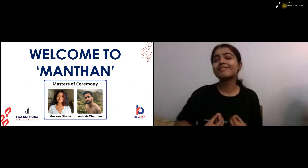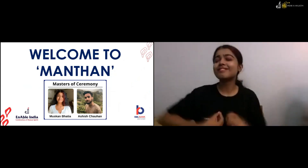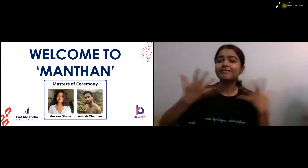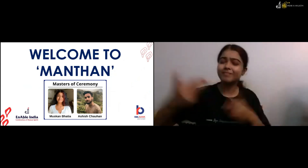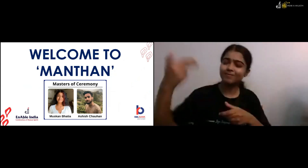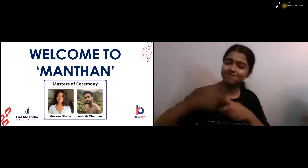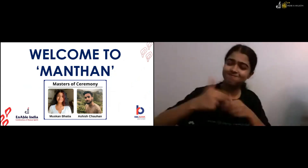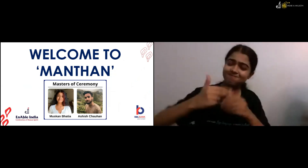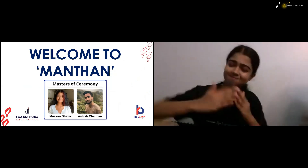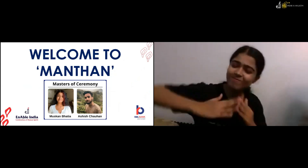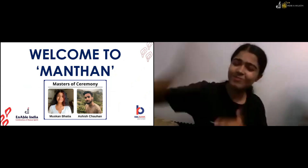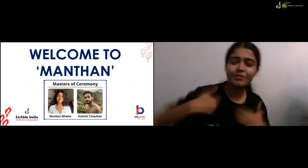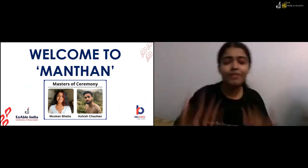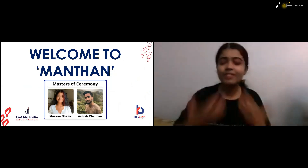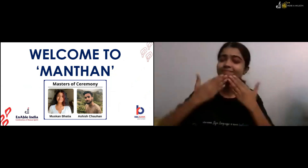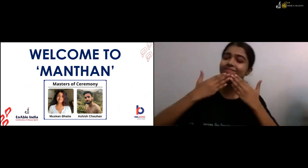Hello everyone.